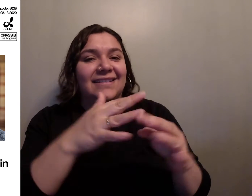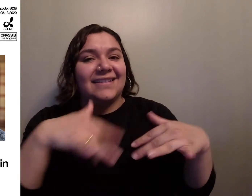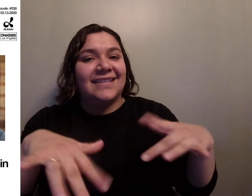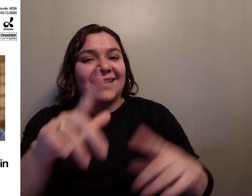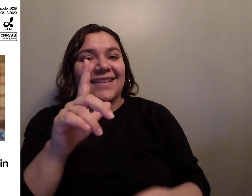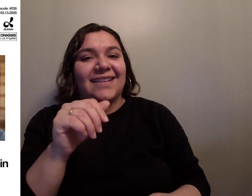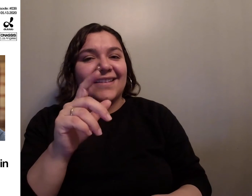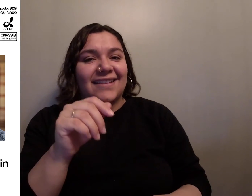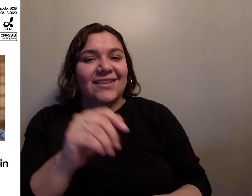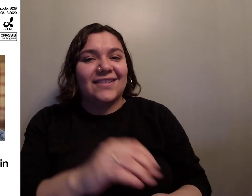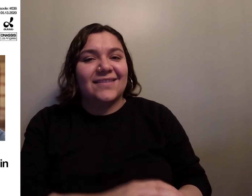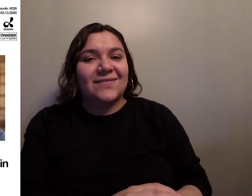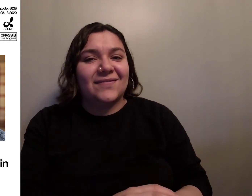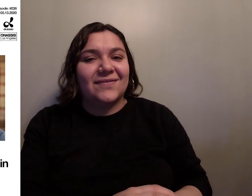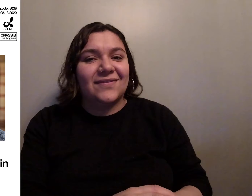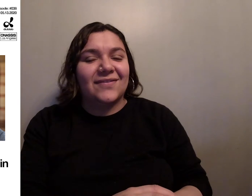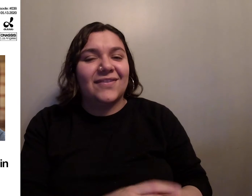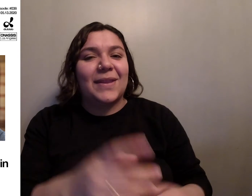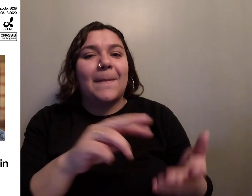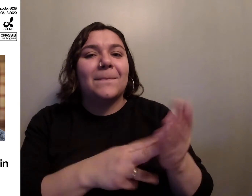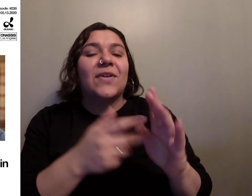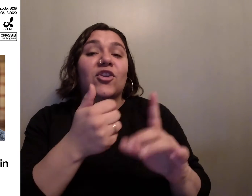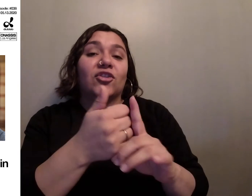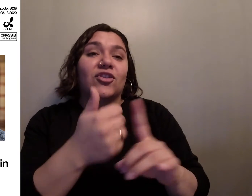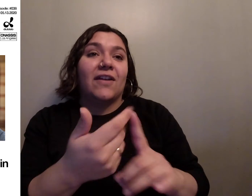incongruous, unlikely place it is,